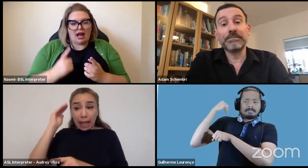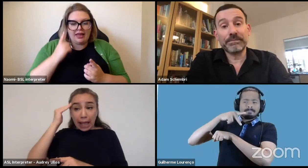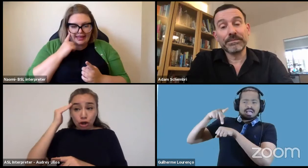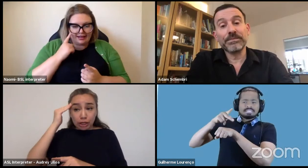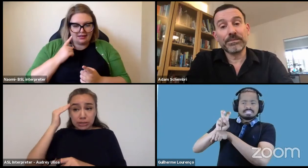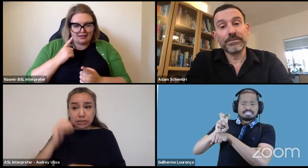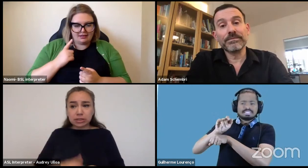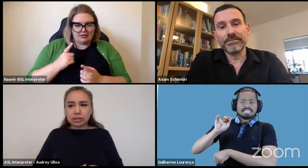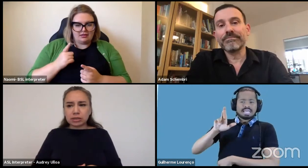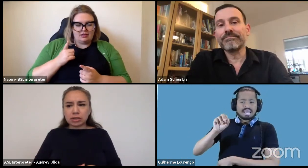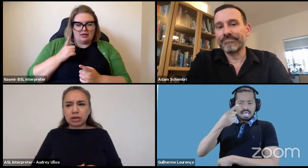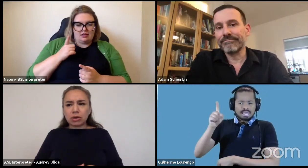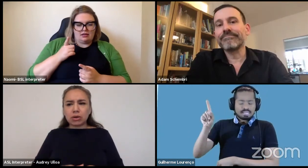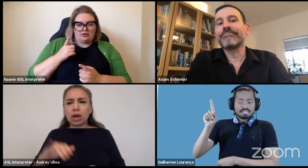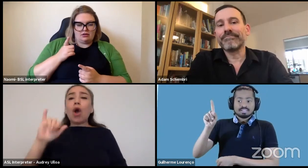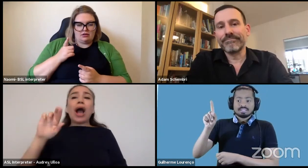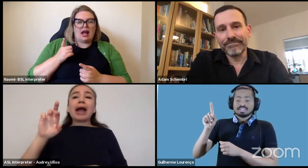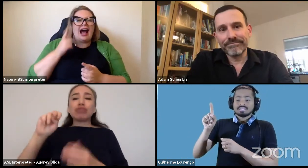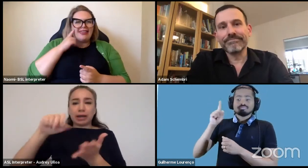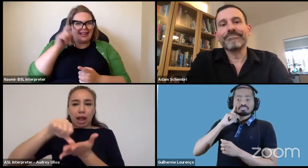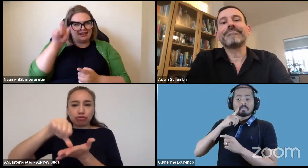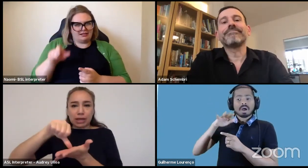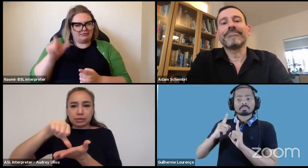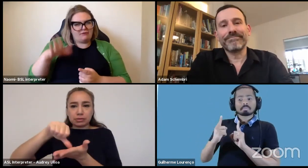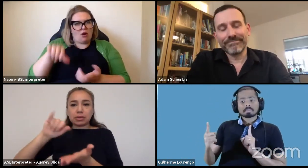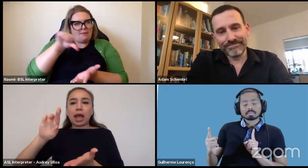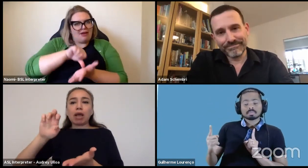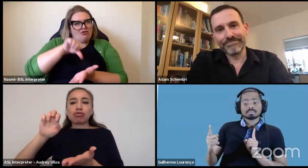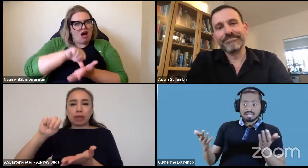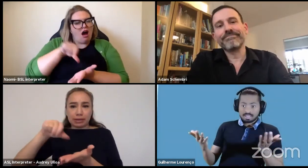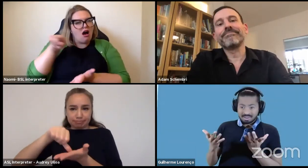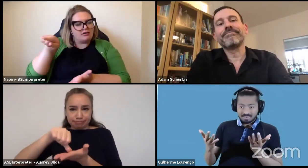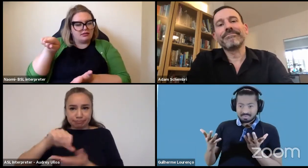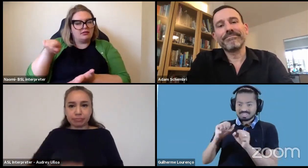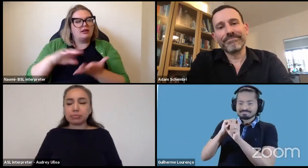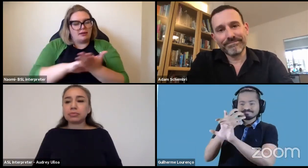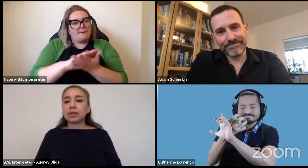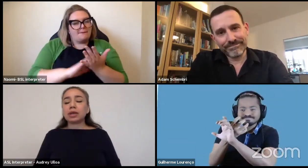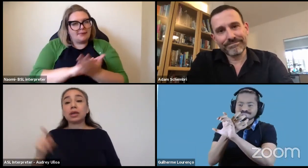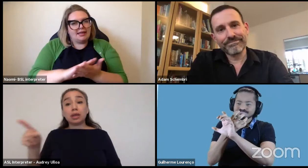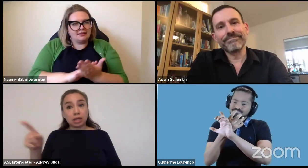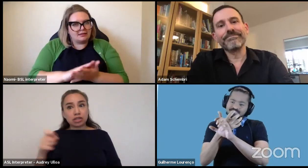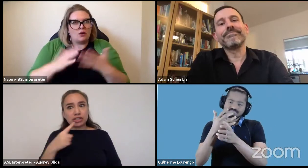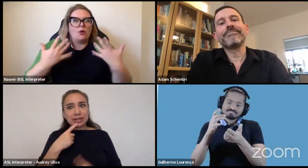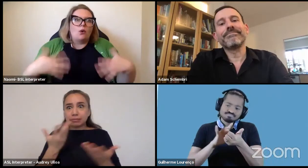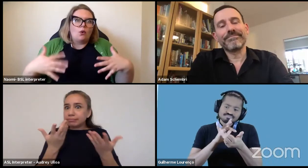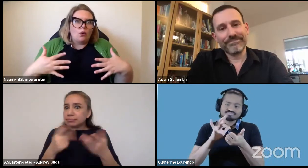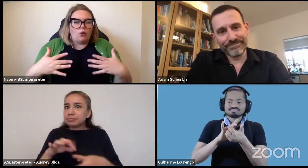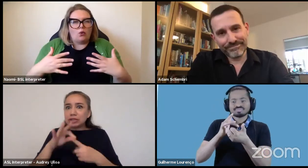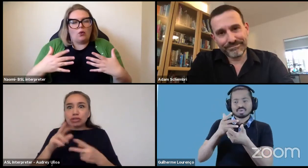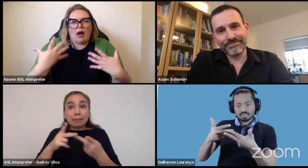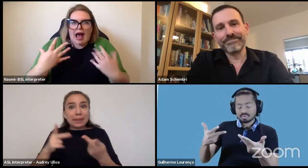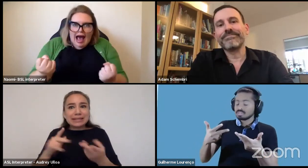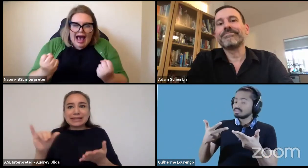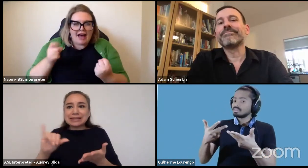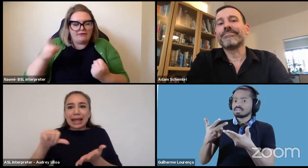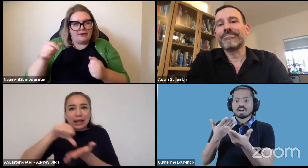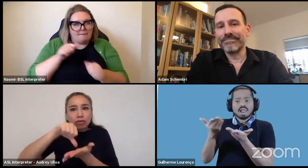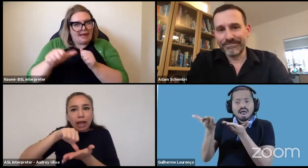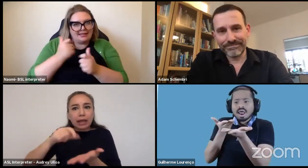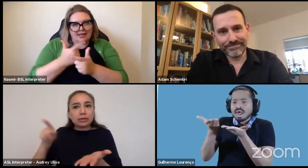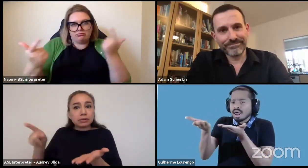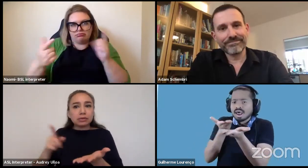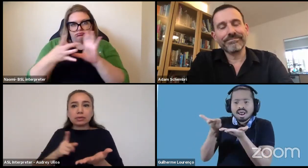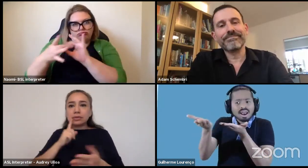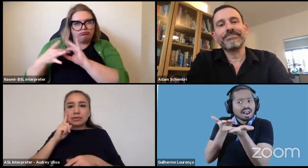in transition is way faster than before in deaf communities, especially in places like Iran, that deaf schools